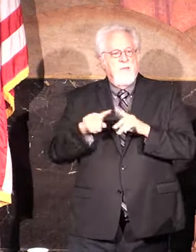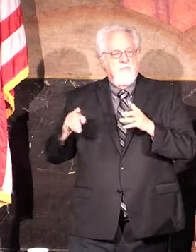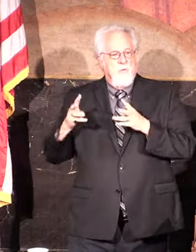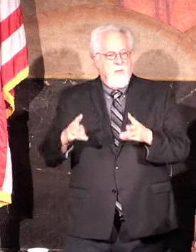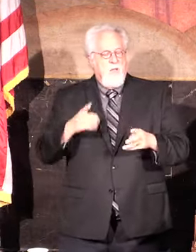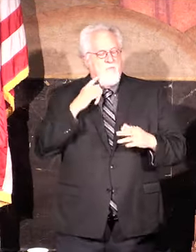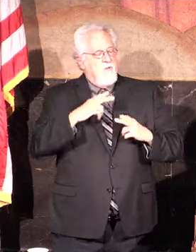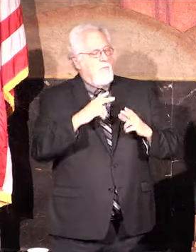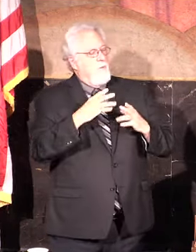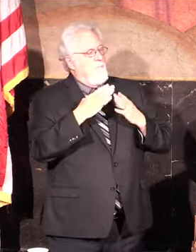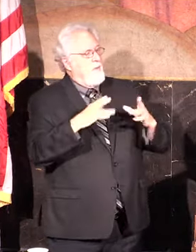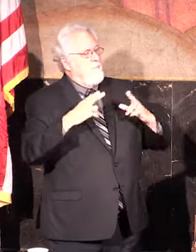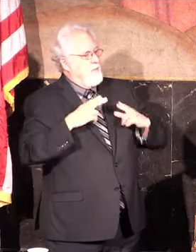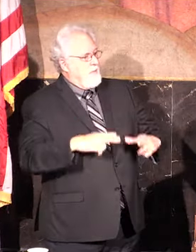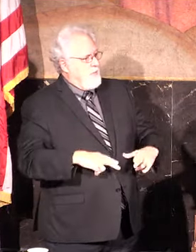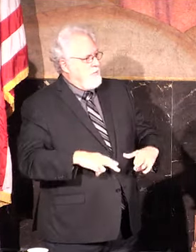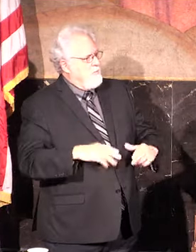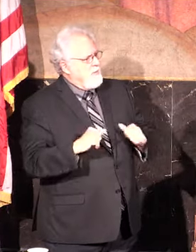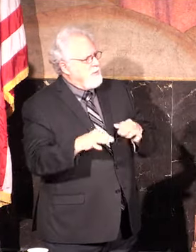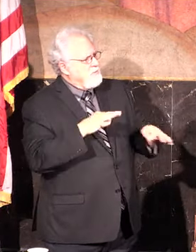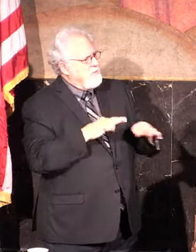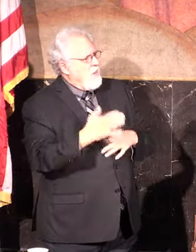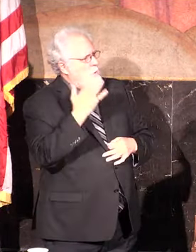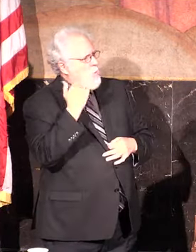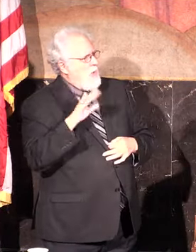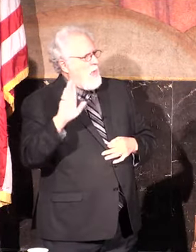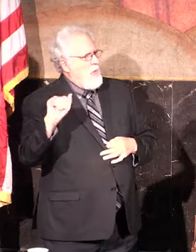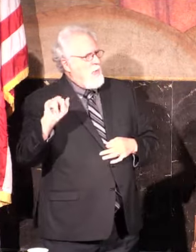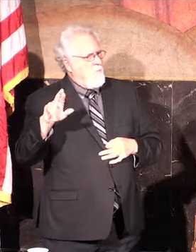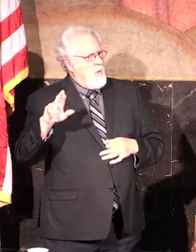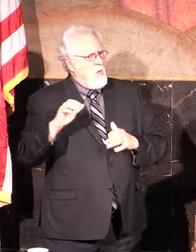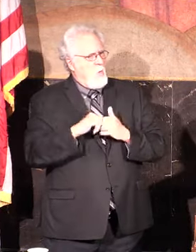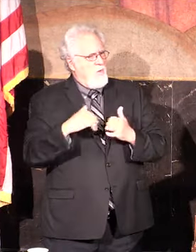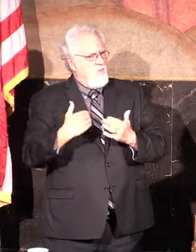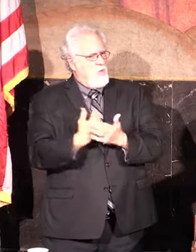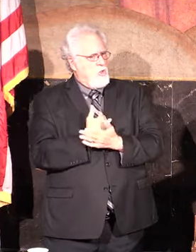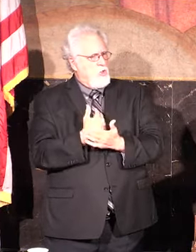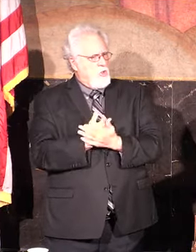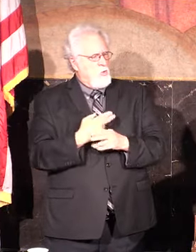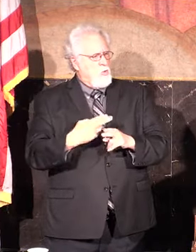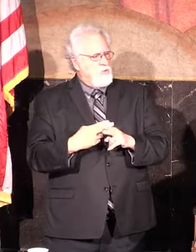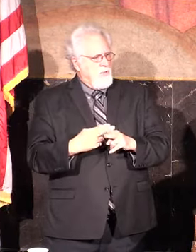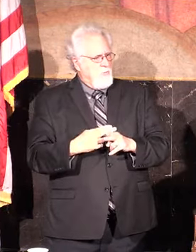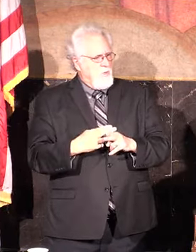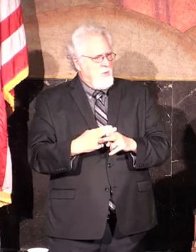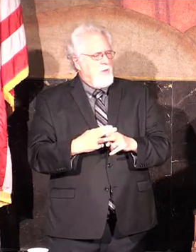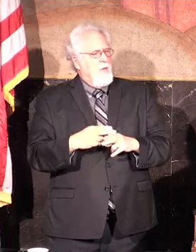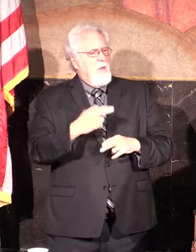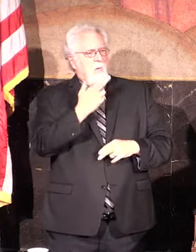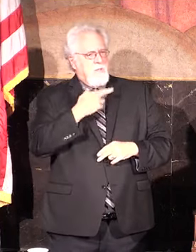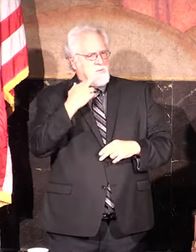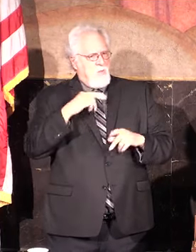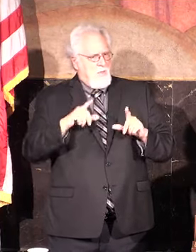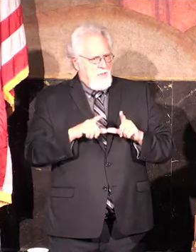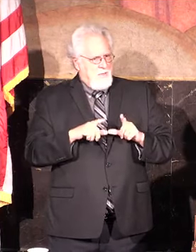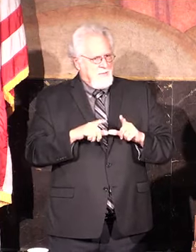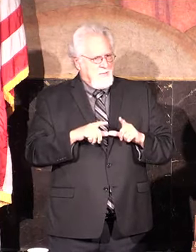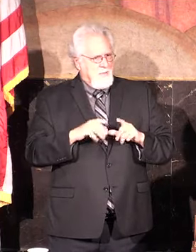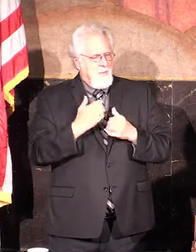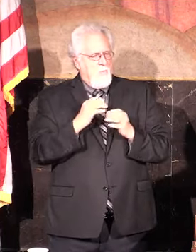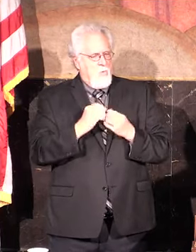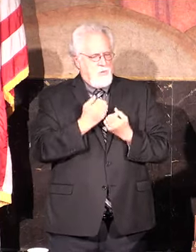public health standpoint, can you explain why a bar with a newly acquired temporary conditional restaurant license is